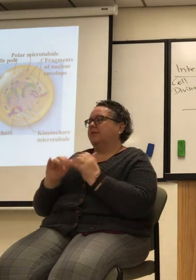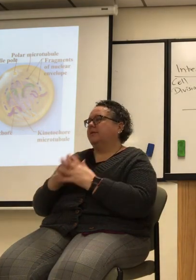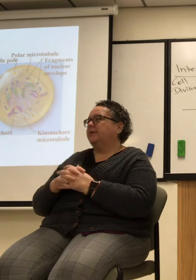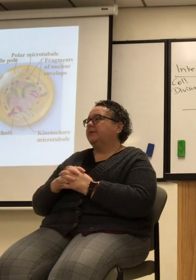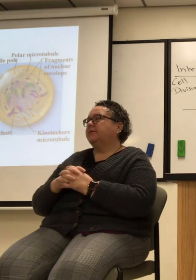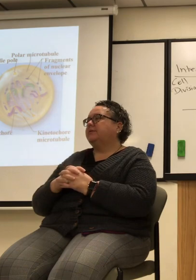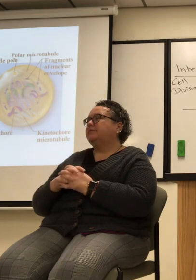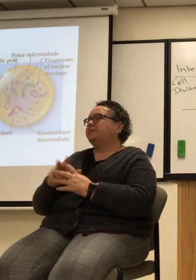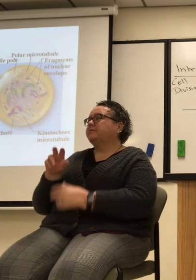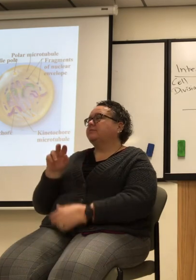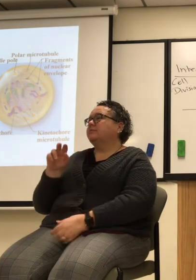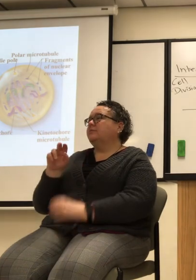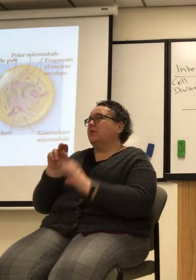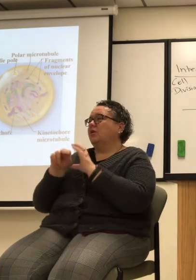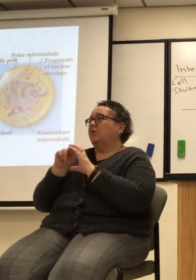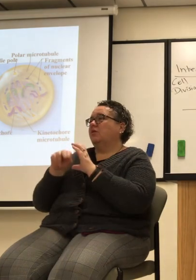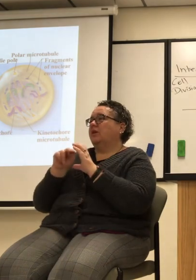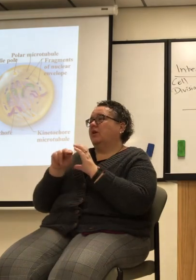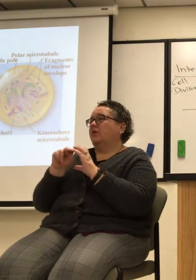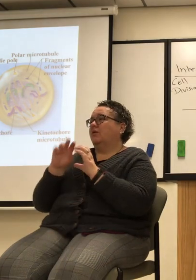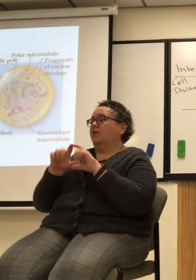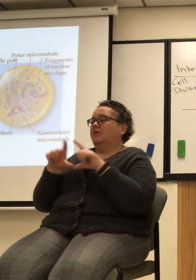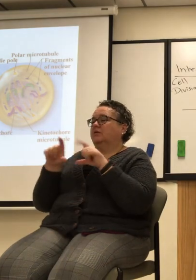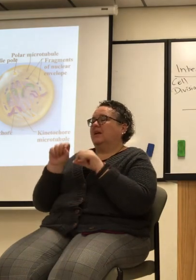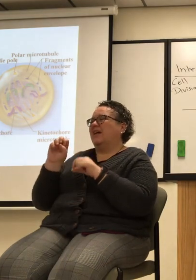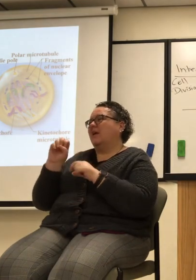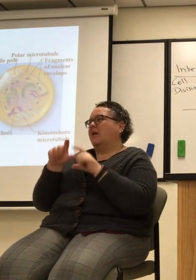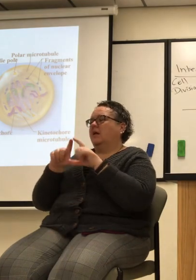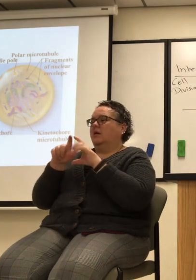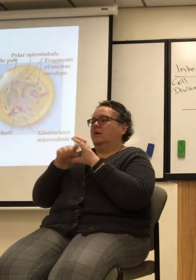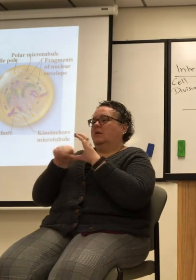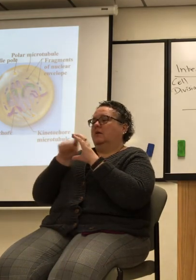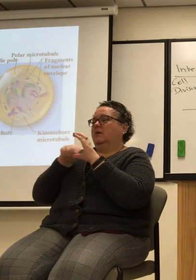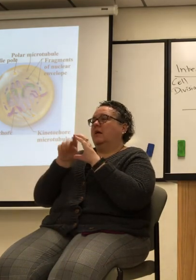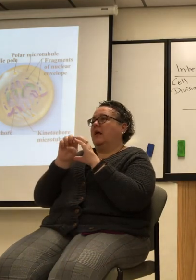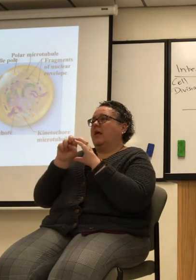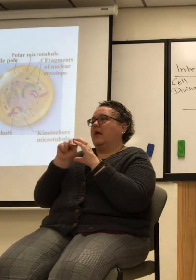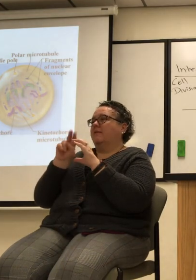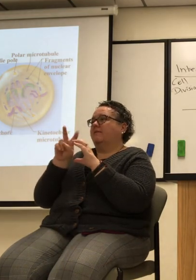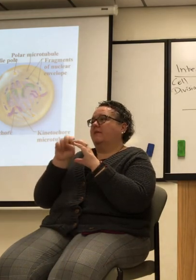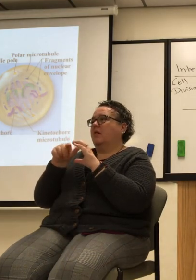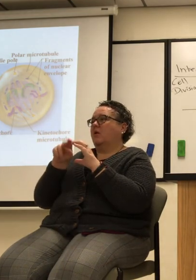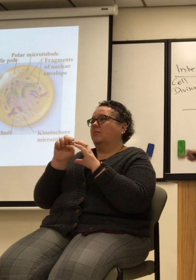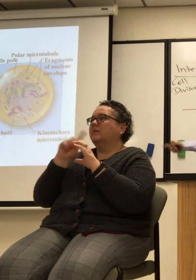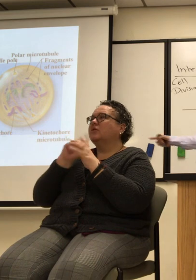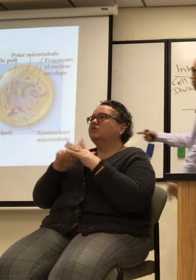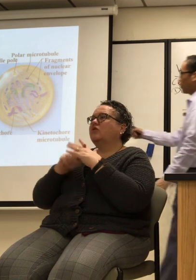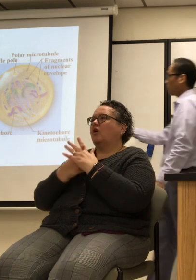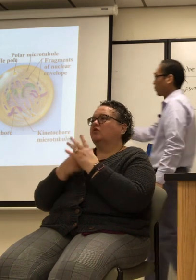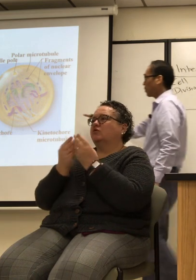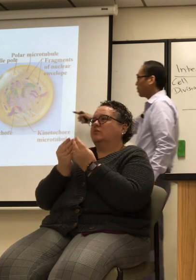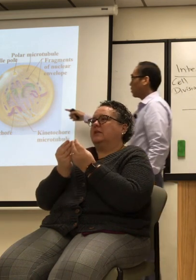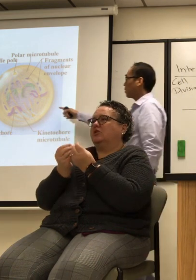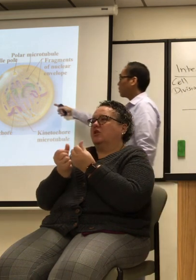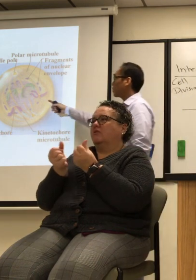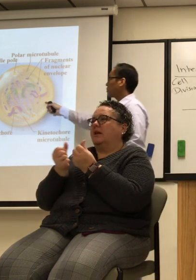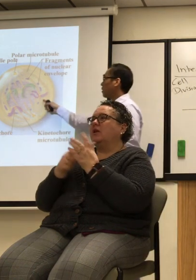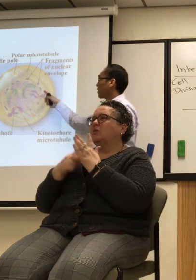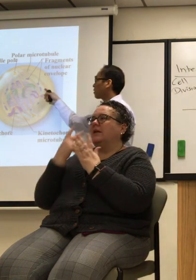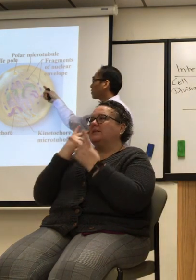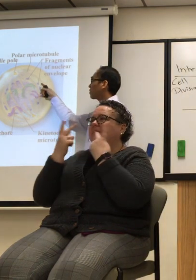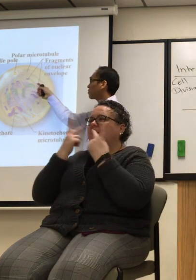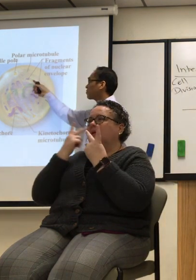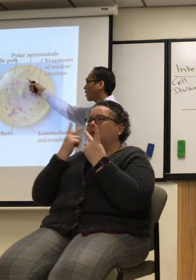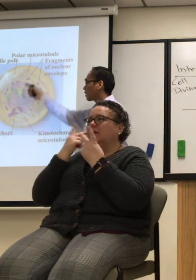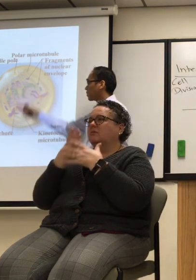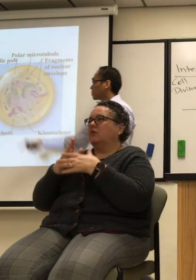The nuclear envelope degenerates, and the illustration shows fragments of the nuclear envelope.